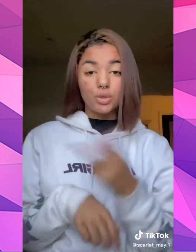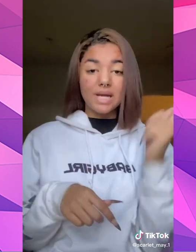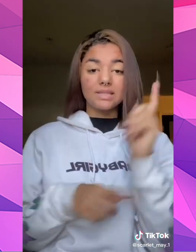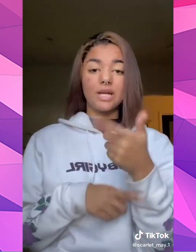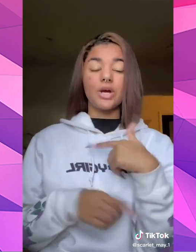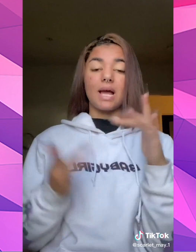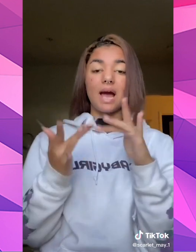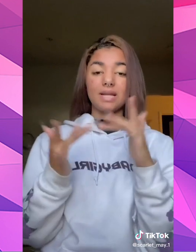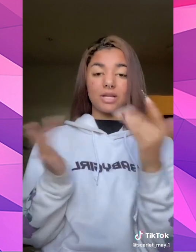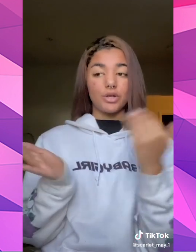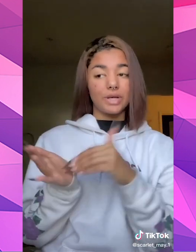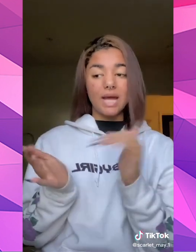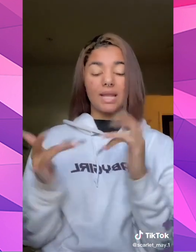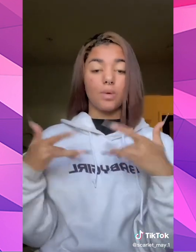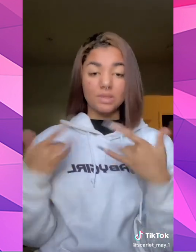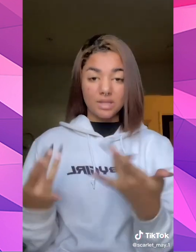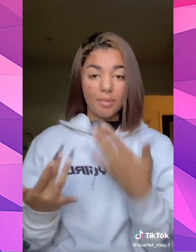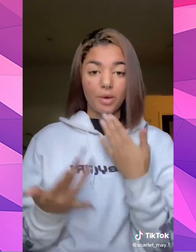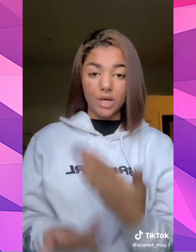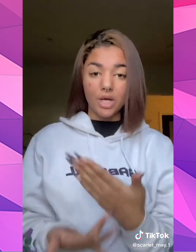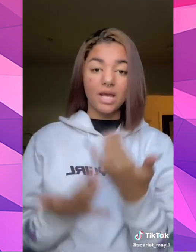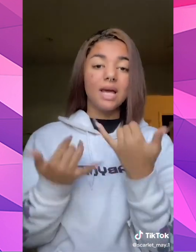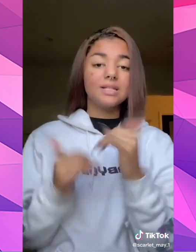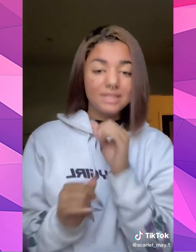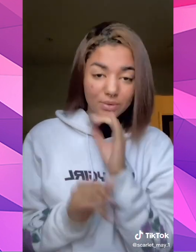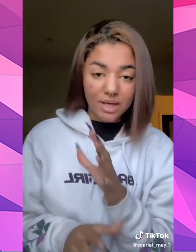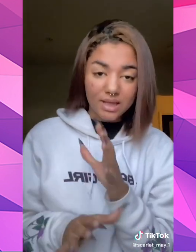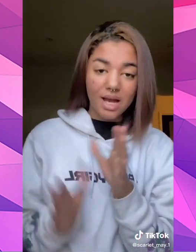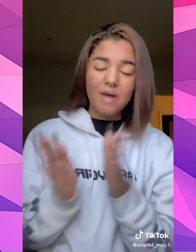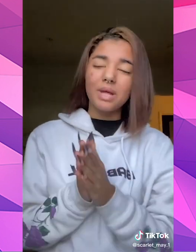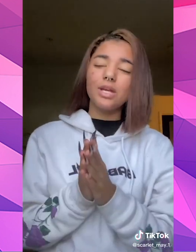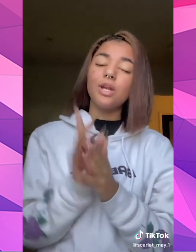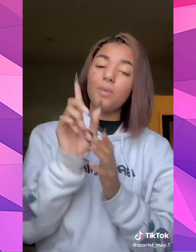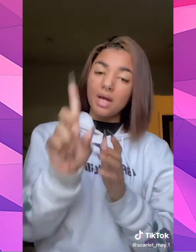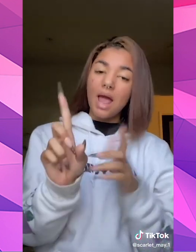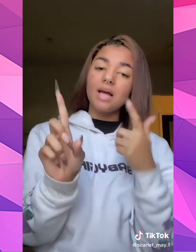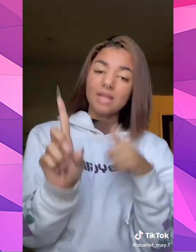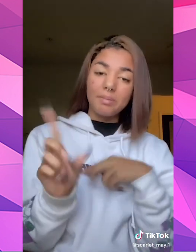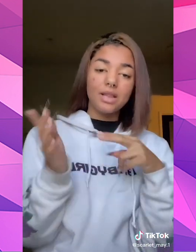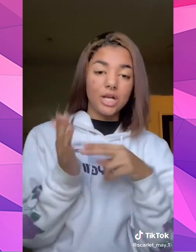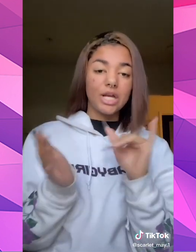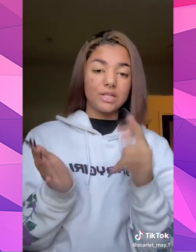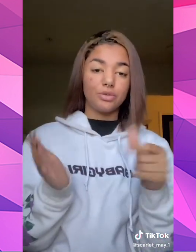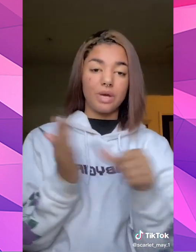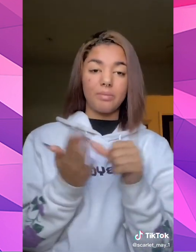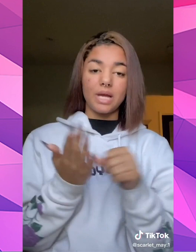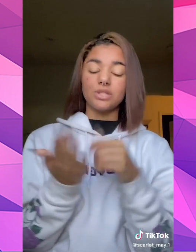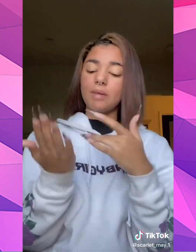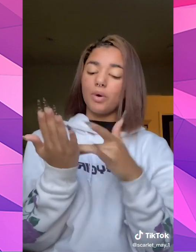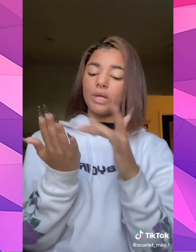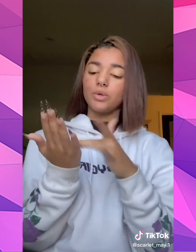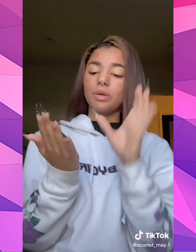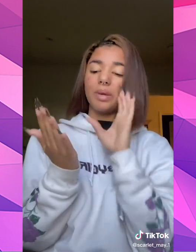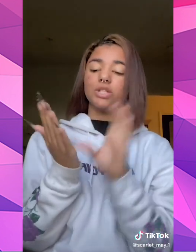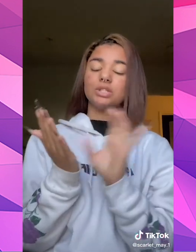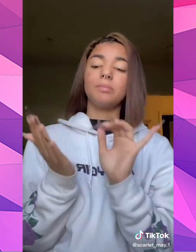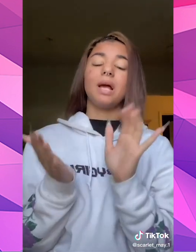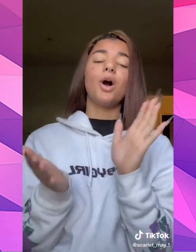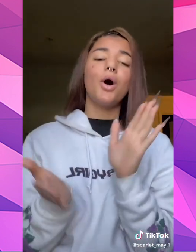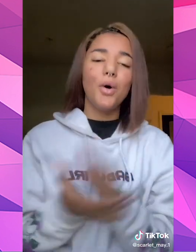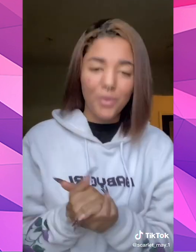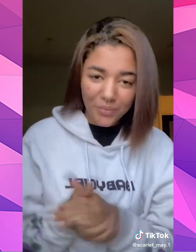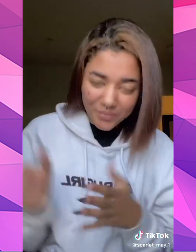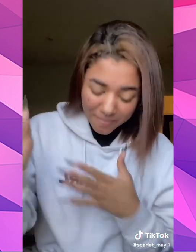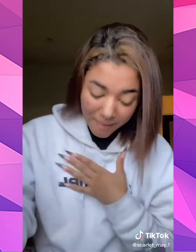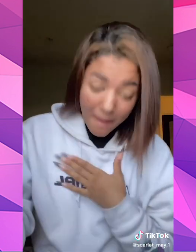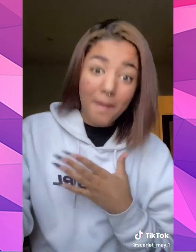Two days later, I contacted her again Like, what's up? Are we good? Still nothing I'm like, you know what? Let me look at her Instagram page I'm going through the pictures I'm